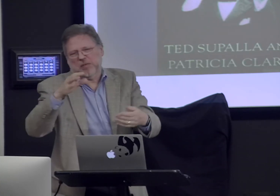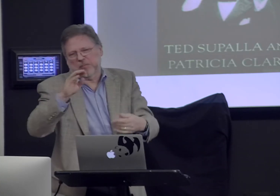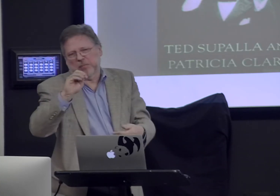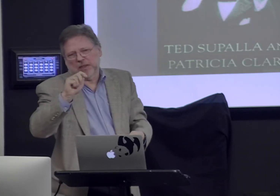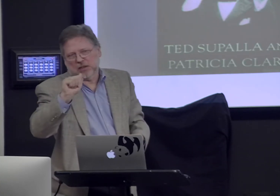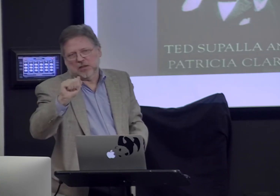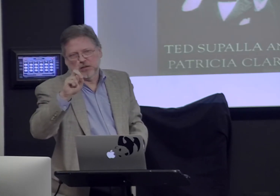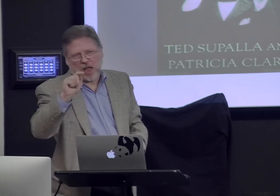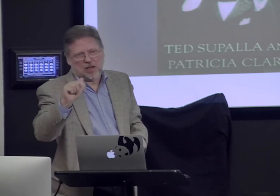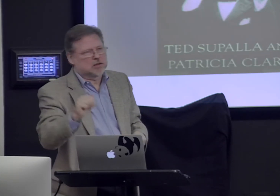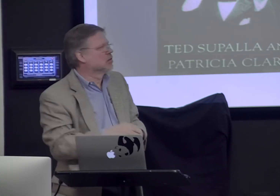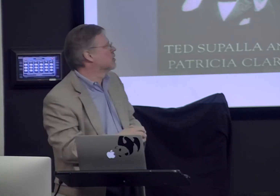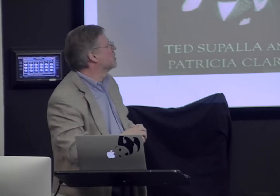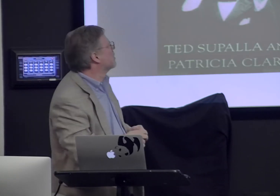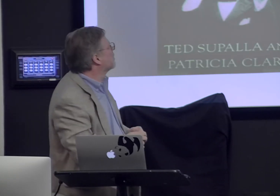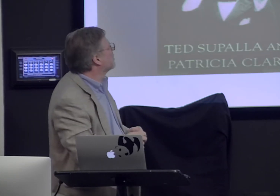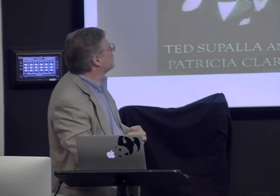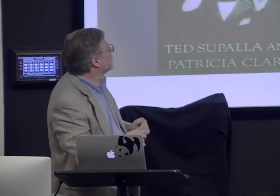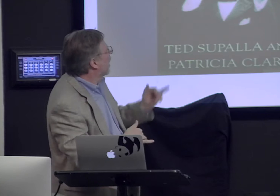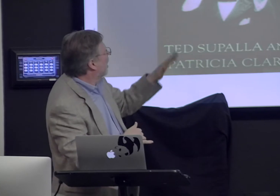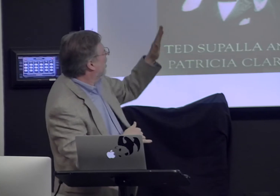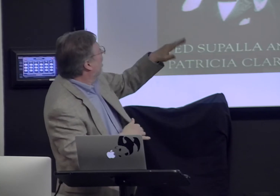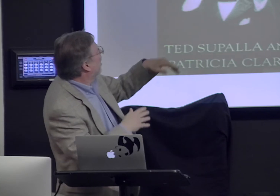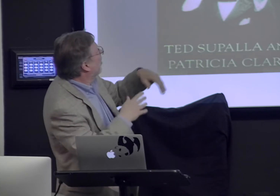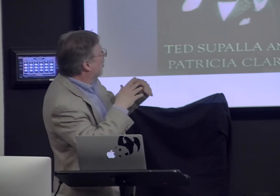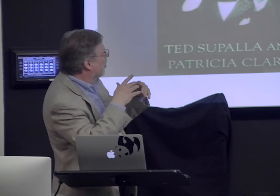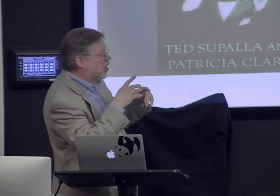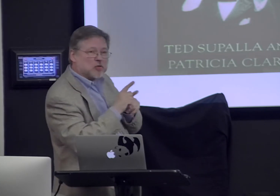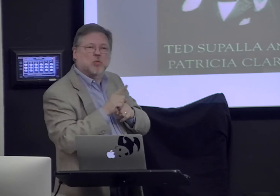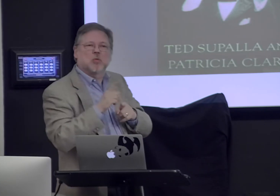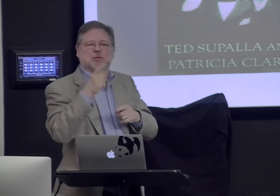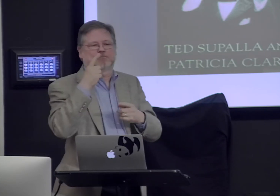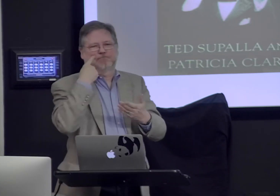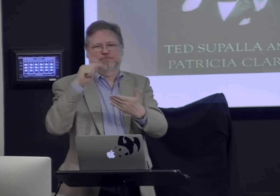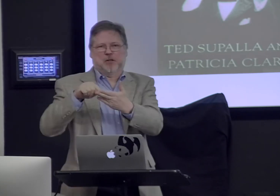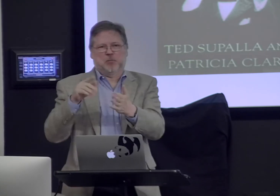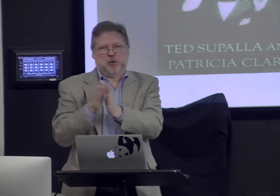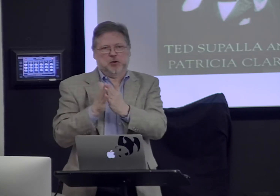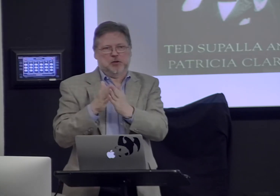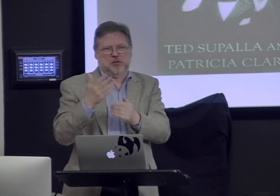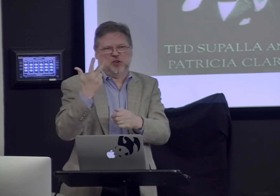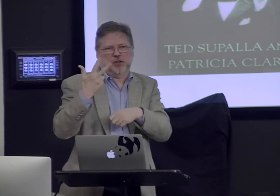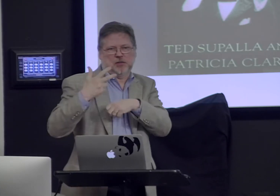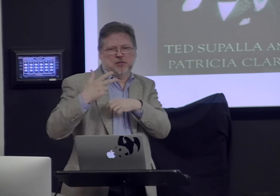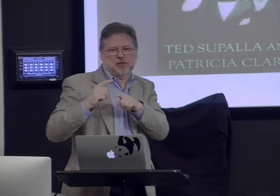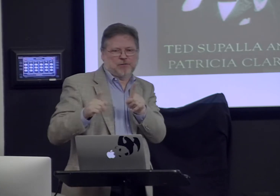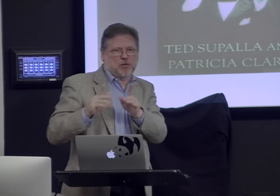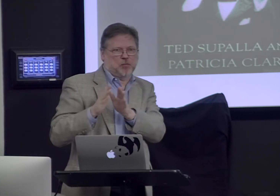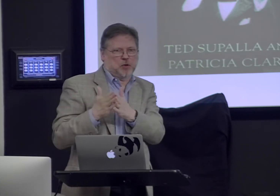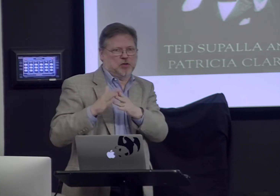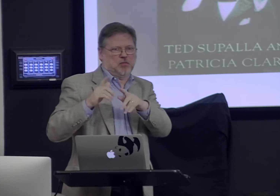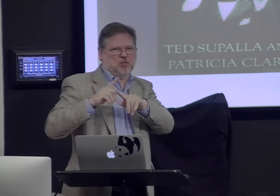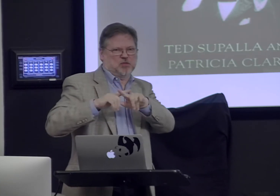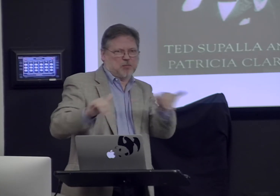films and the books with who the authors were, who the signers were, so there's also a great deal of metadata available as a